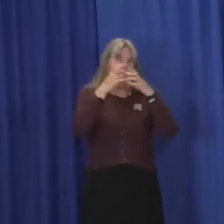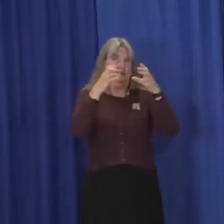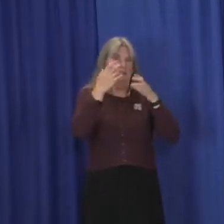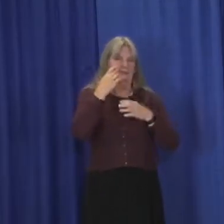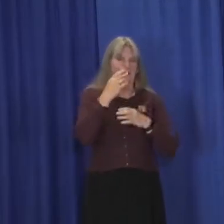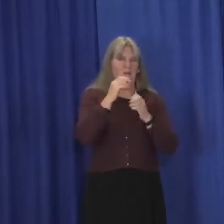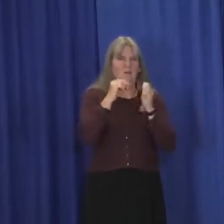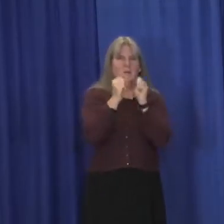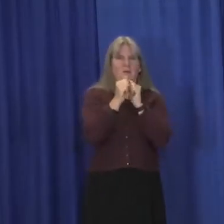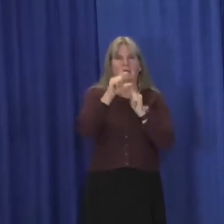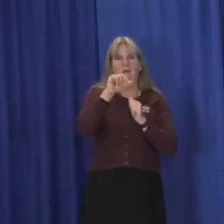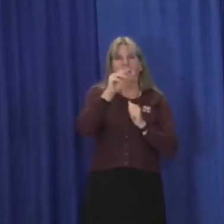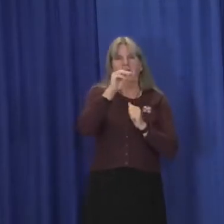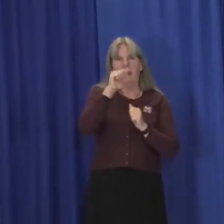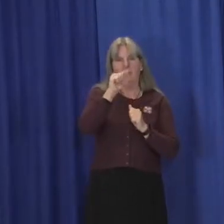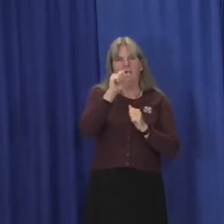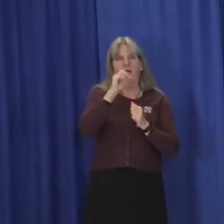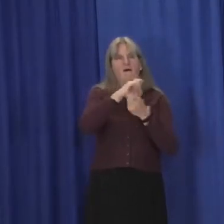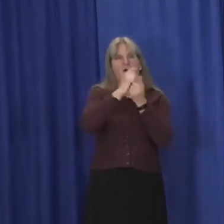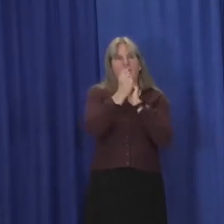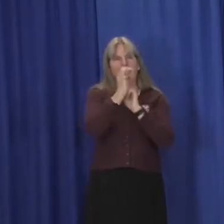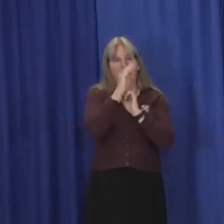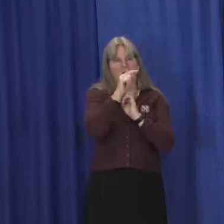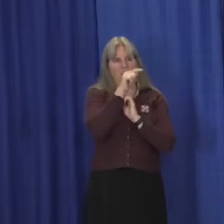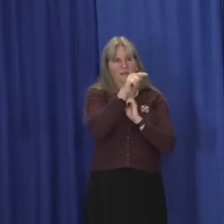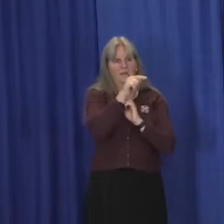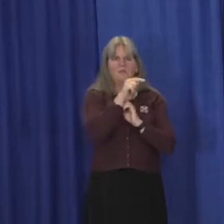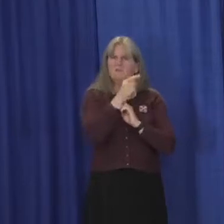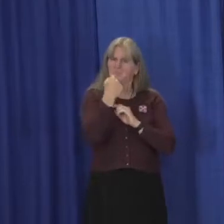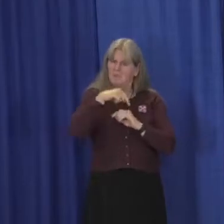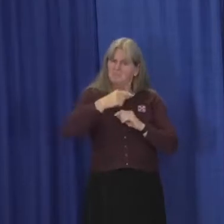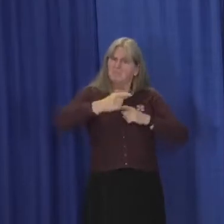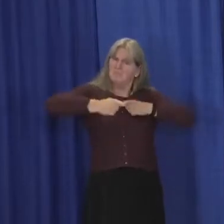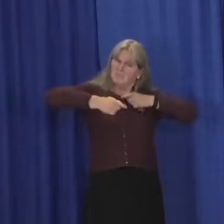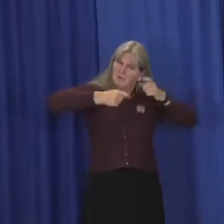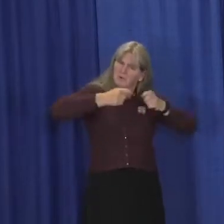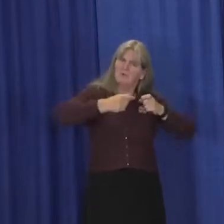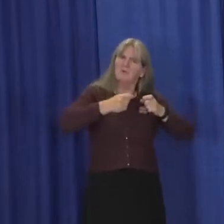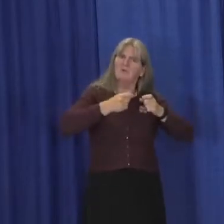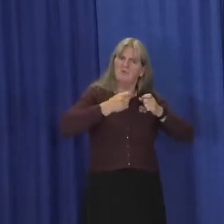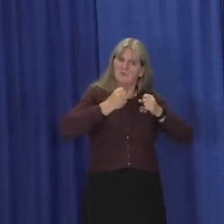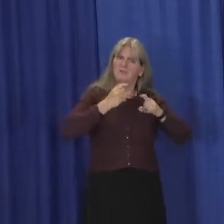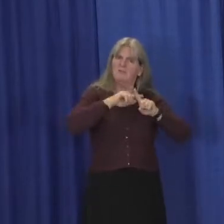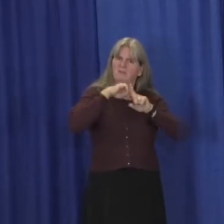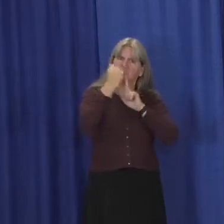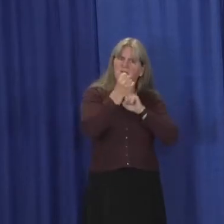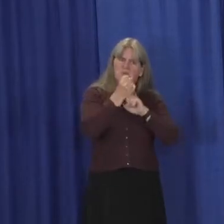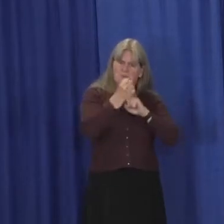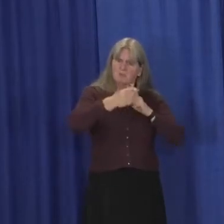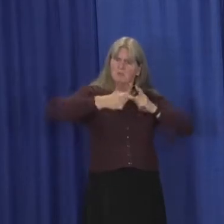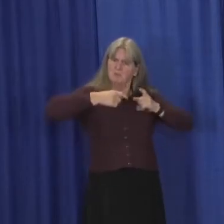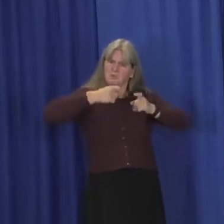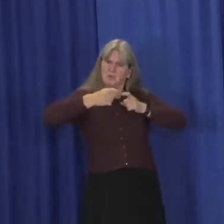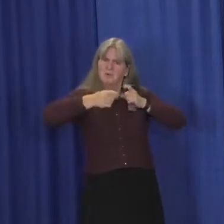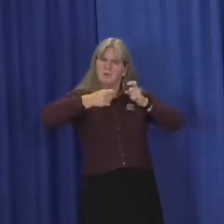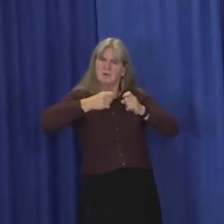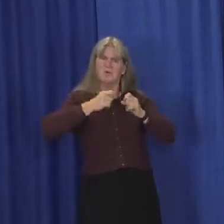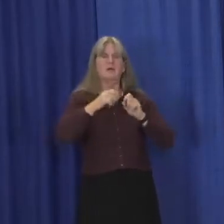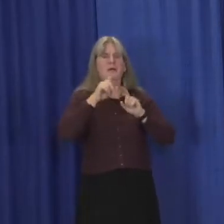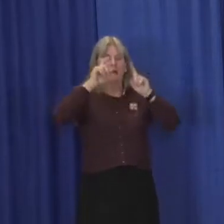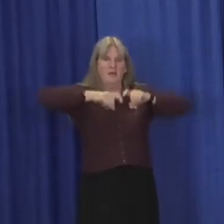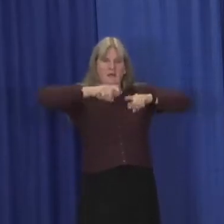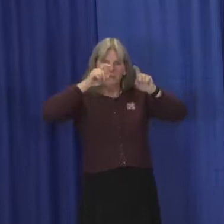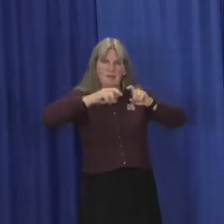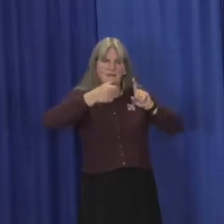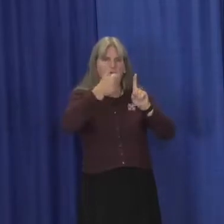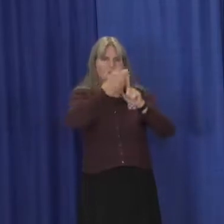Gamma variant, we have effectively controlled COVID-19 in many situations in Yukon through testing, isolation,